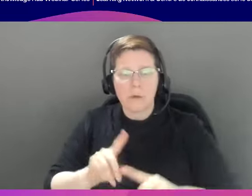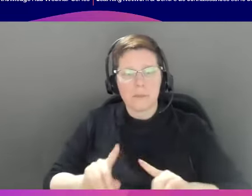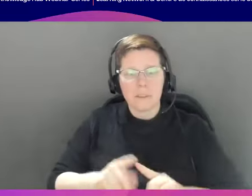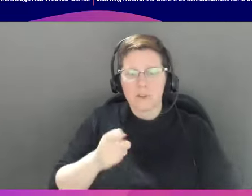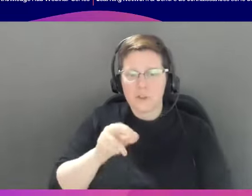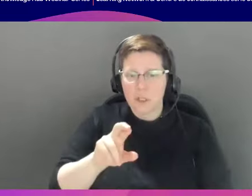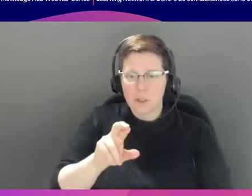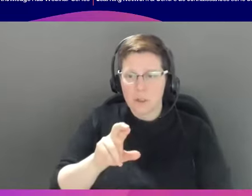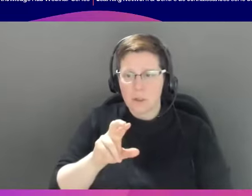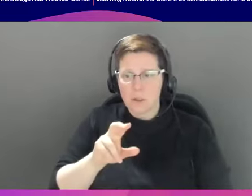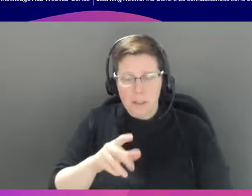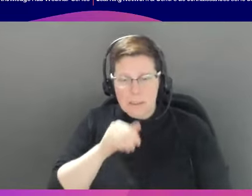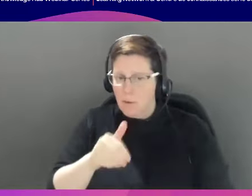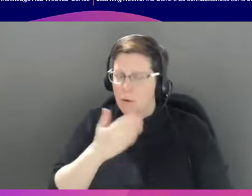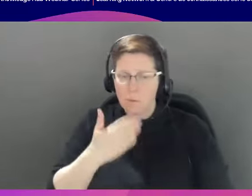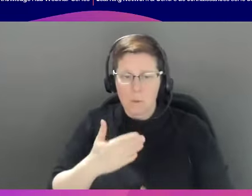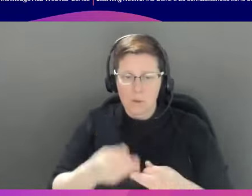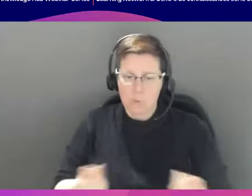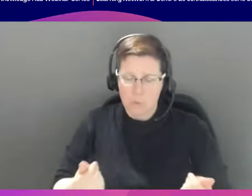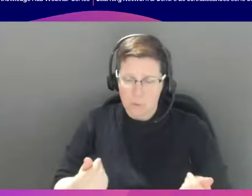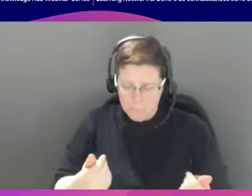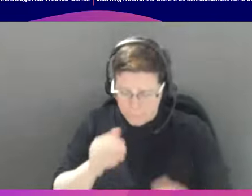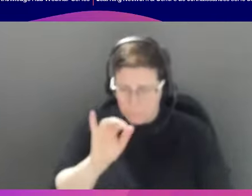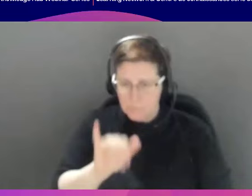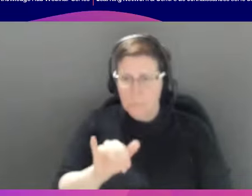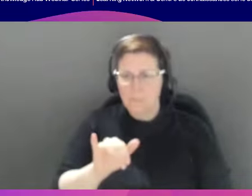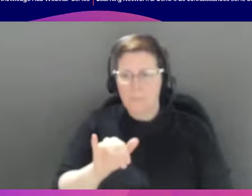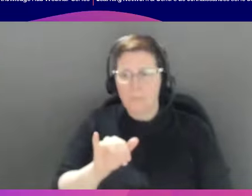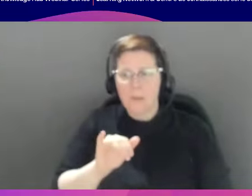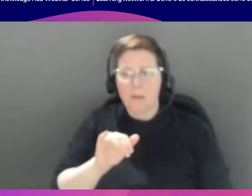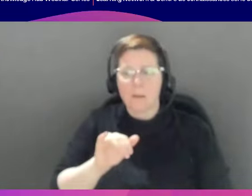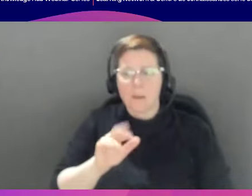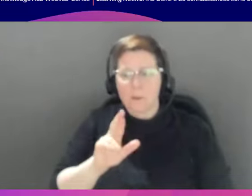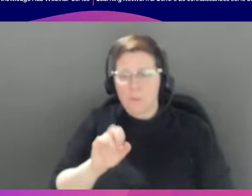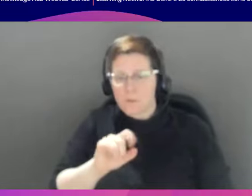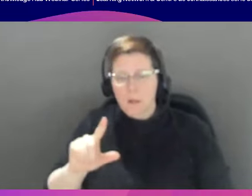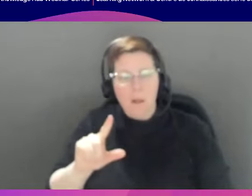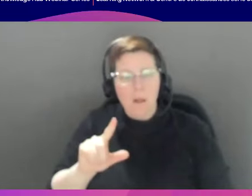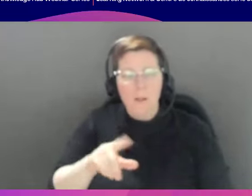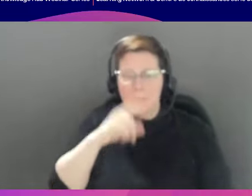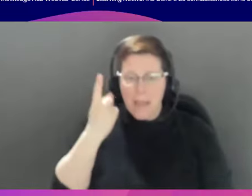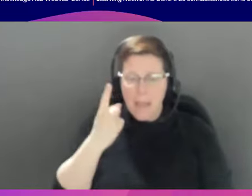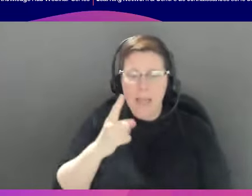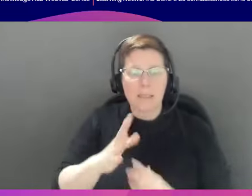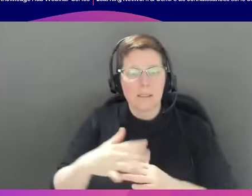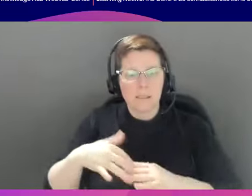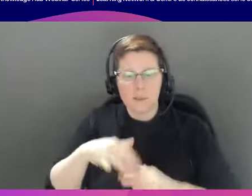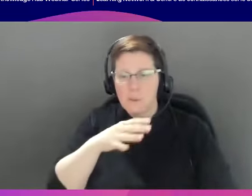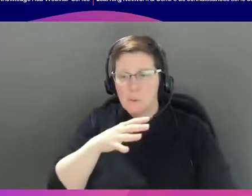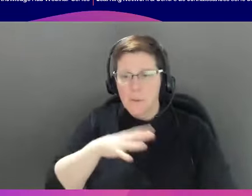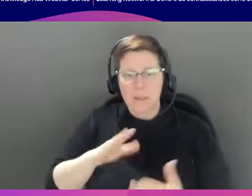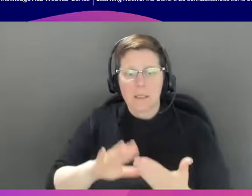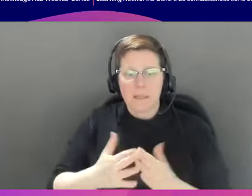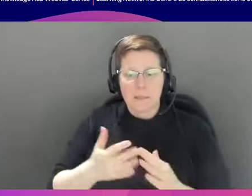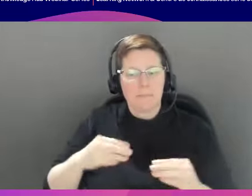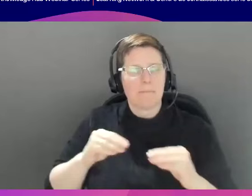as a fulsome solution, drawing particularly on the ways that racialized Black and Indigenous women communities have often been subject